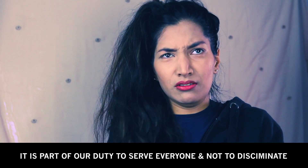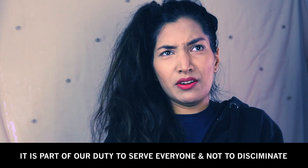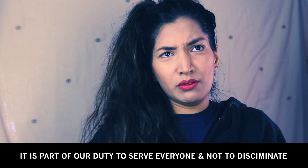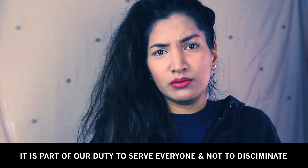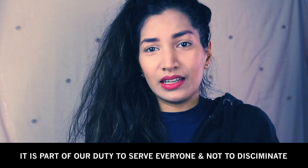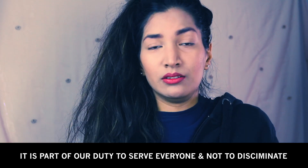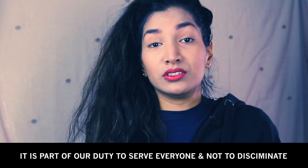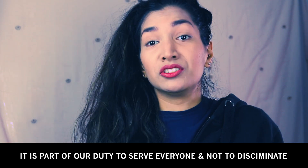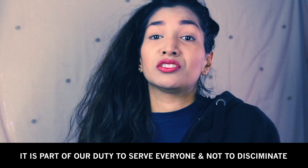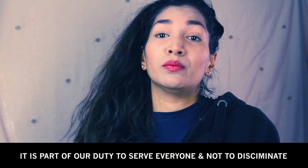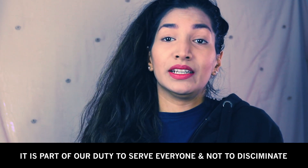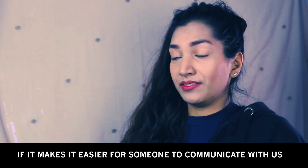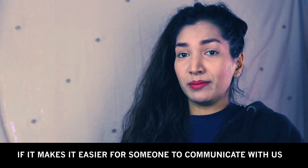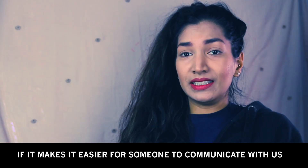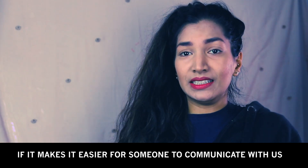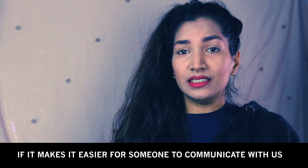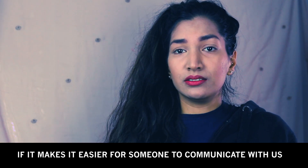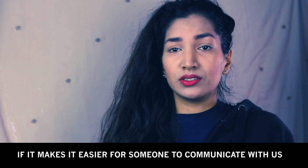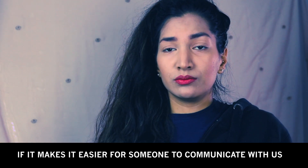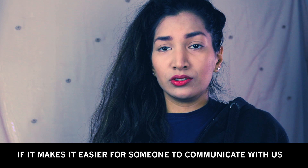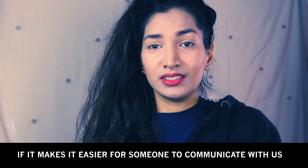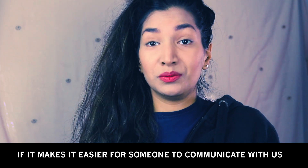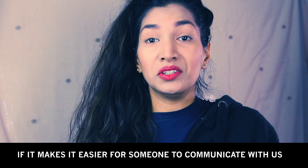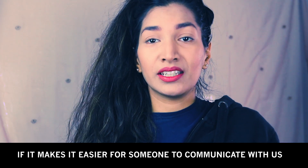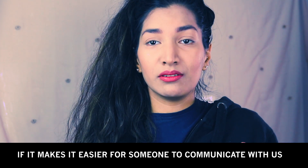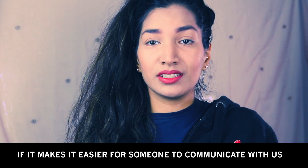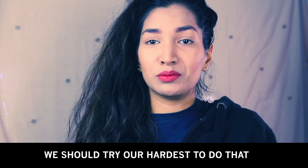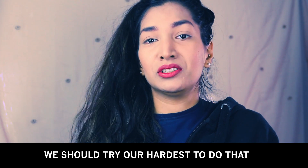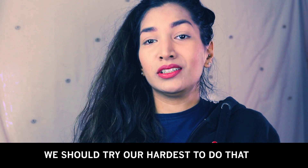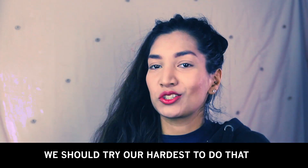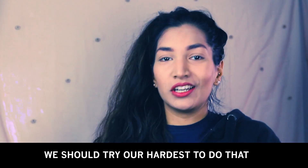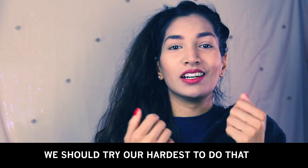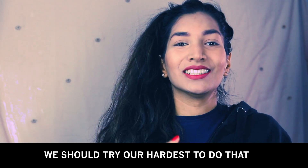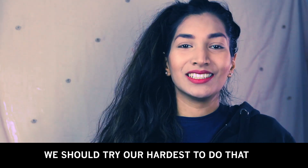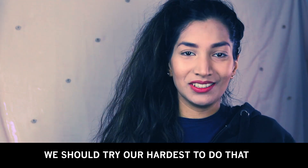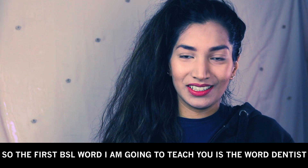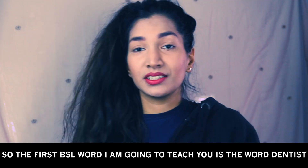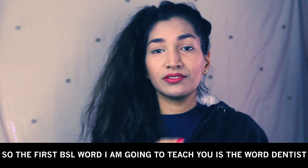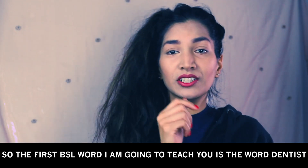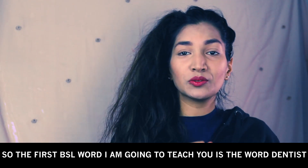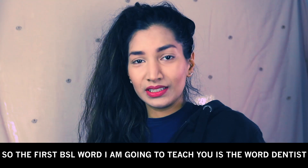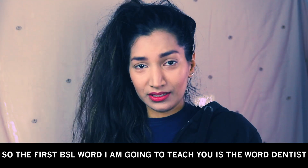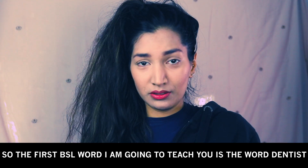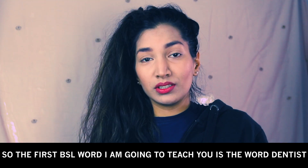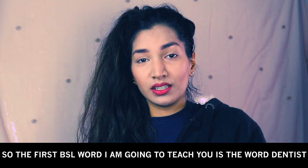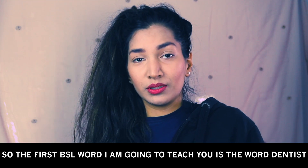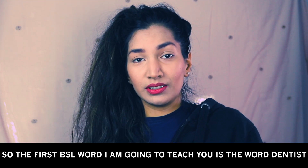serve everyone and not to discriminate. If it makes it easier for someone to communicate with us, we should try our hardest to do that. So the first BSL word that I'm going